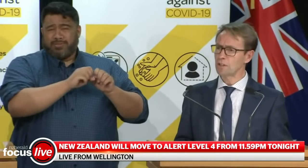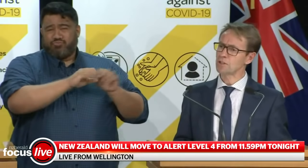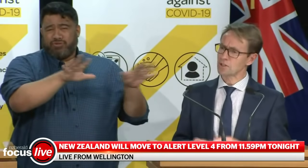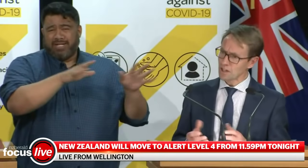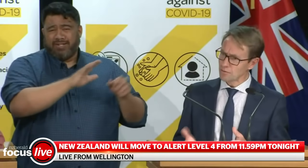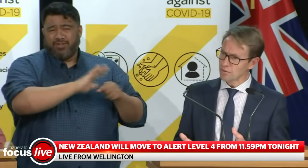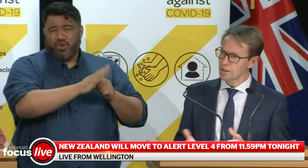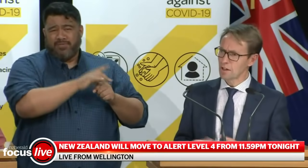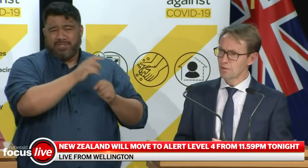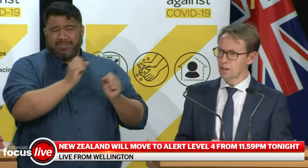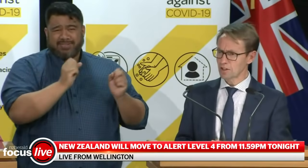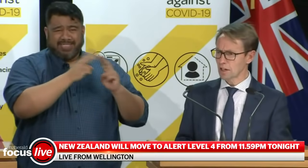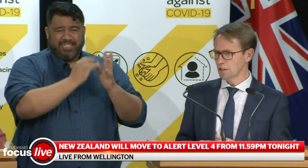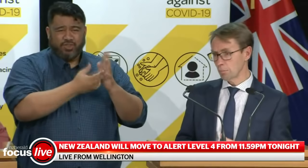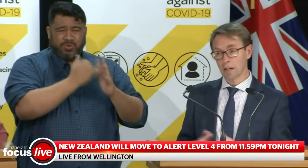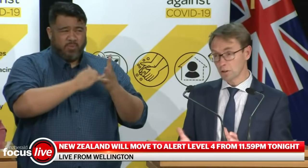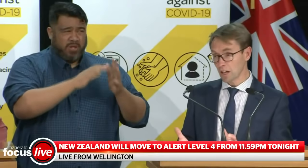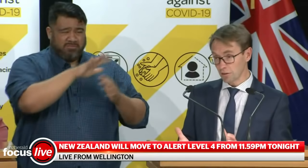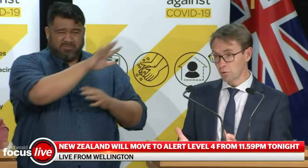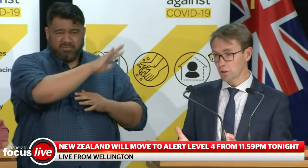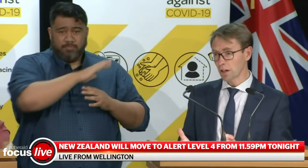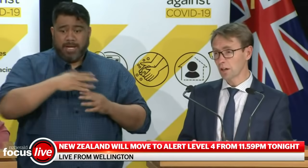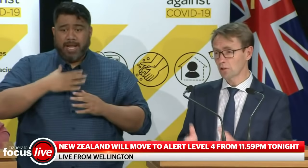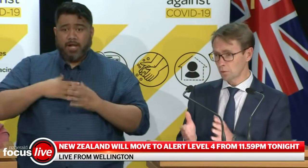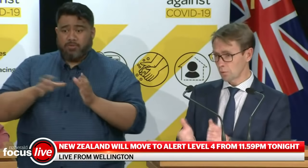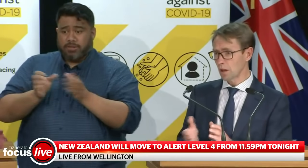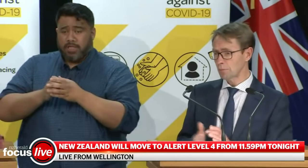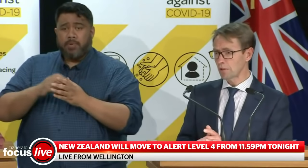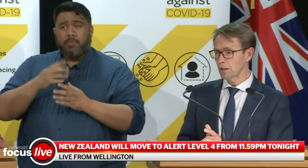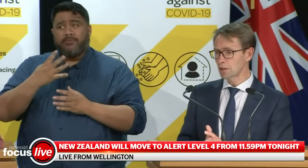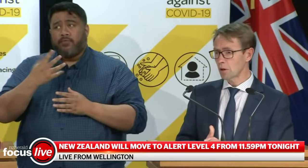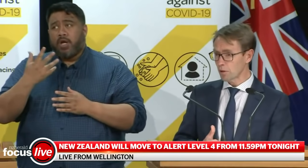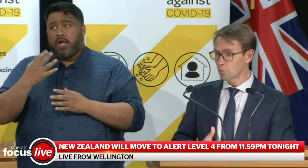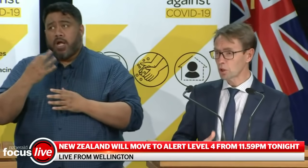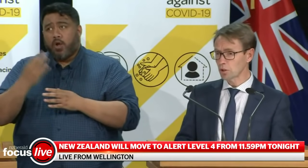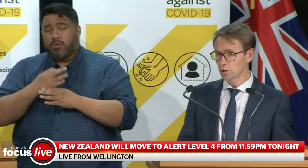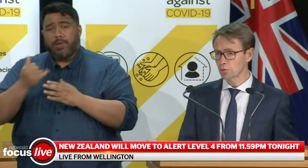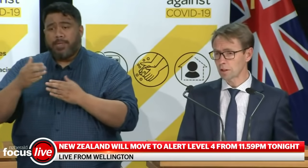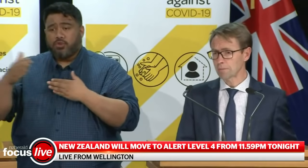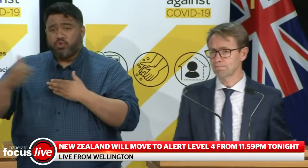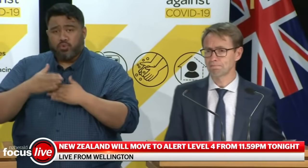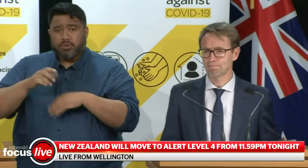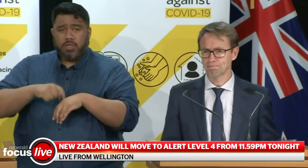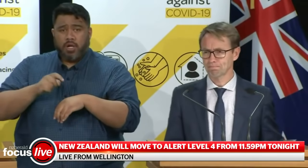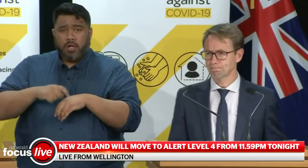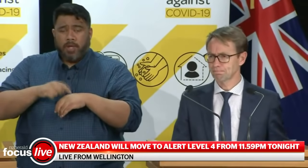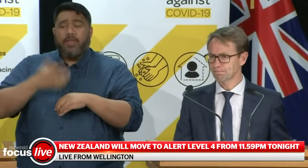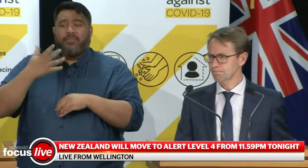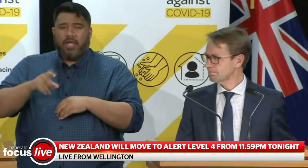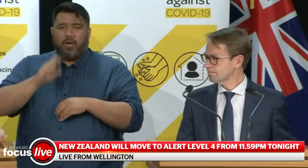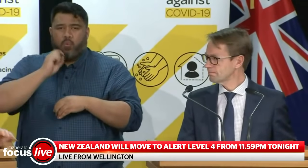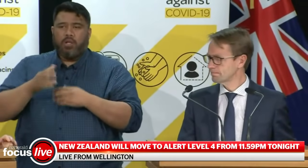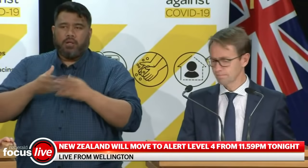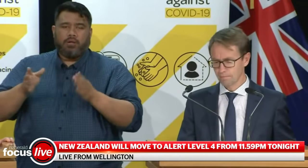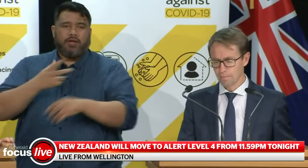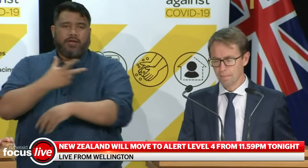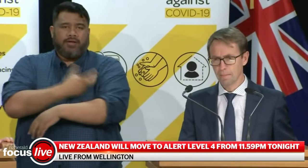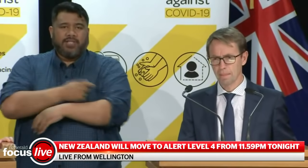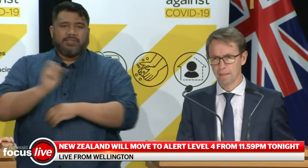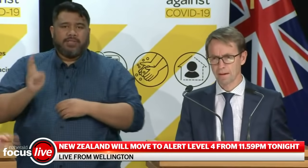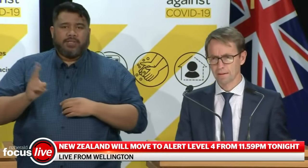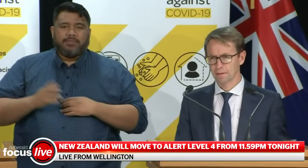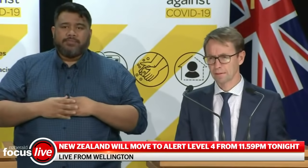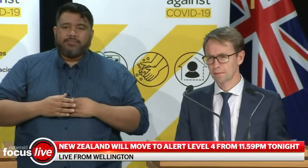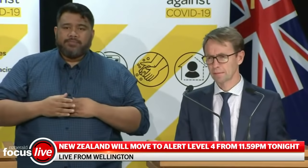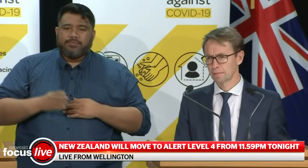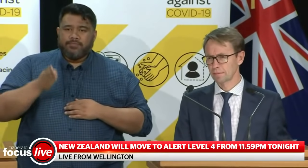working on ways to safely vaccinate. It may not take 48 hours. We will update that tomorrow. They're working on it already. Okay, just canvassing who I haven't taken questions